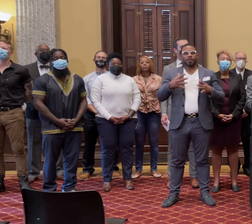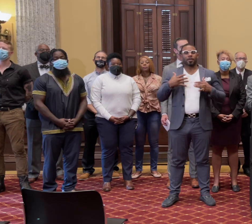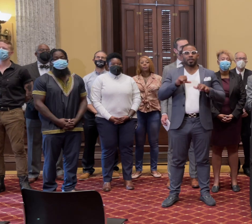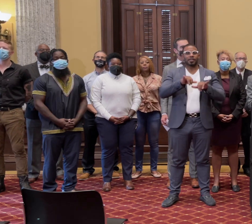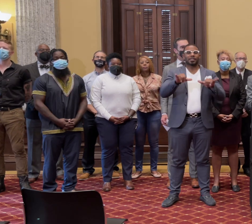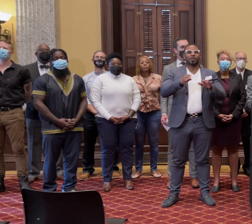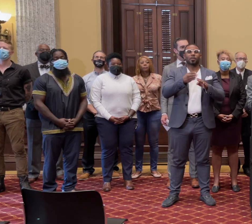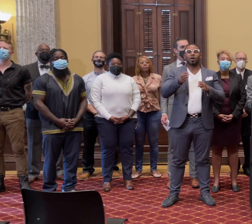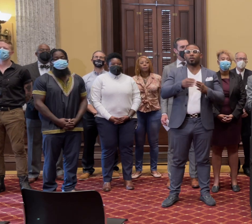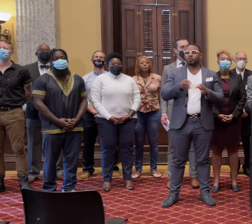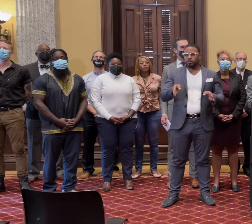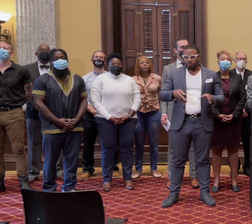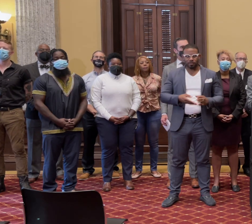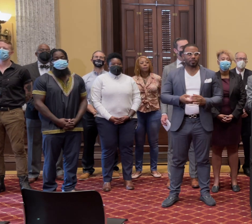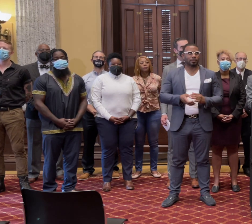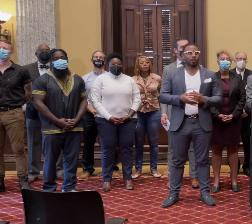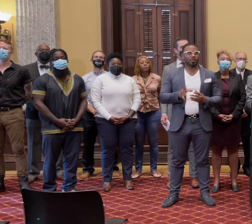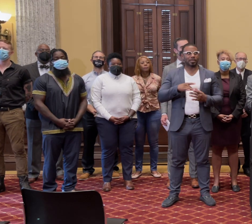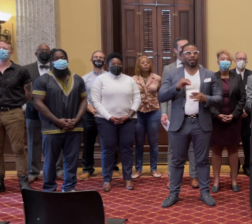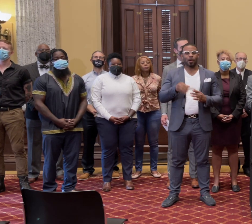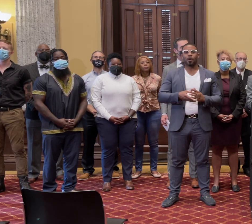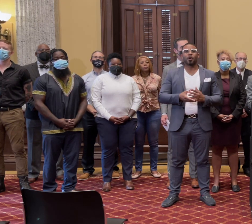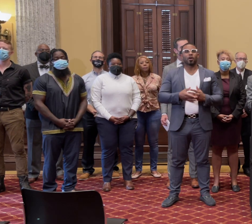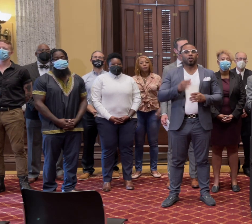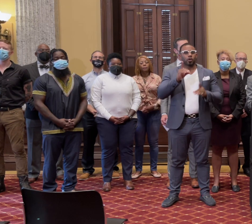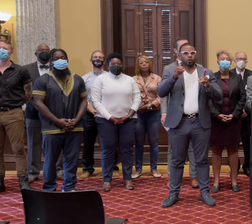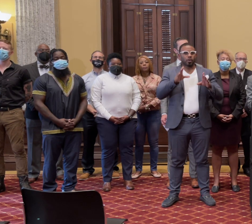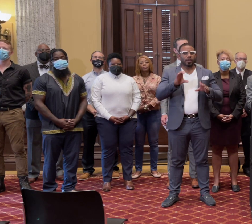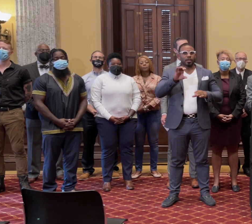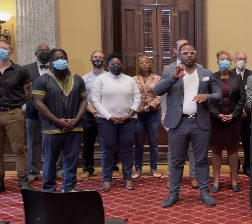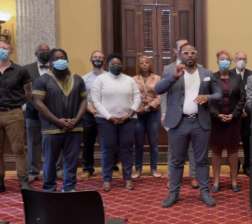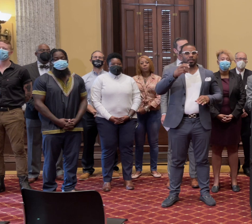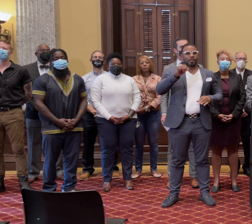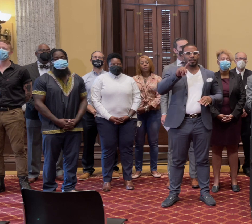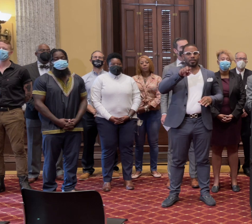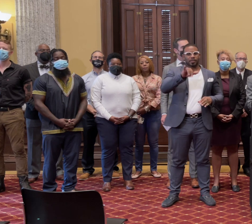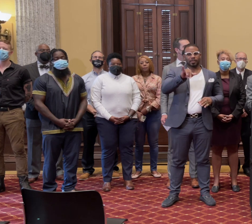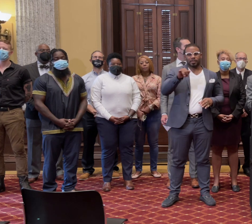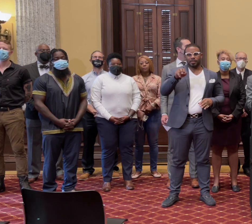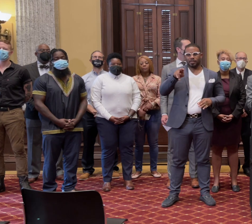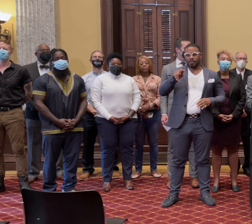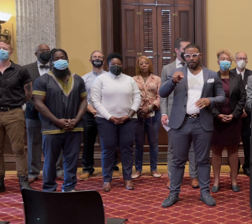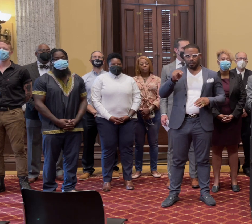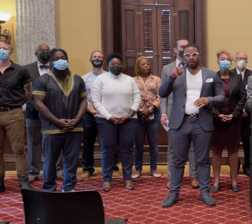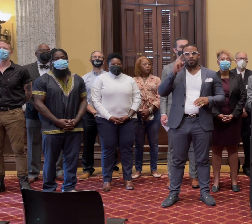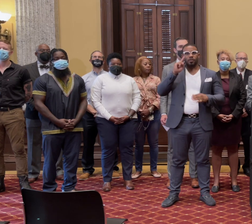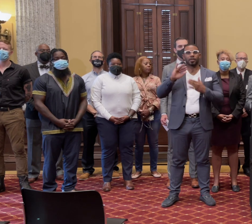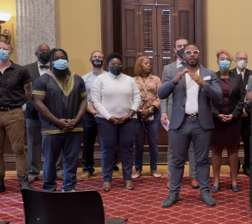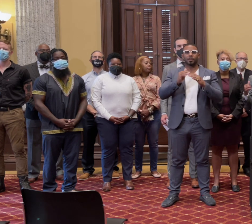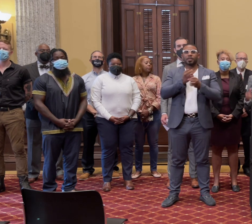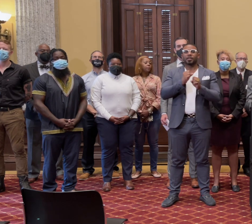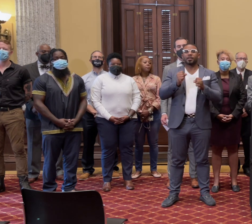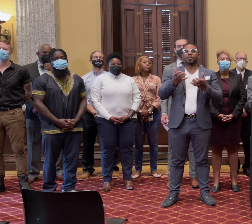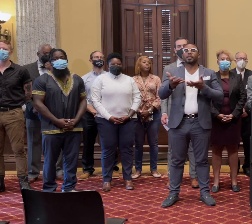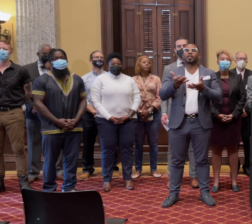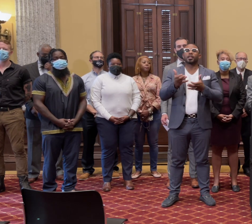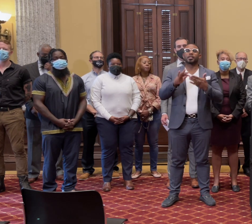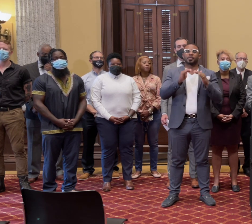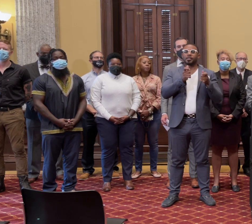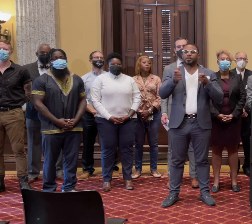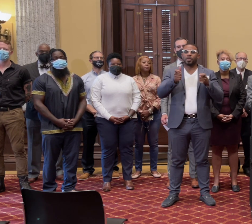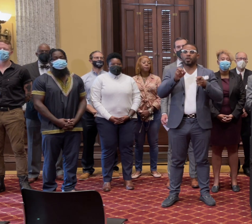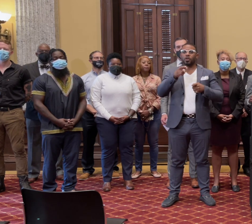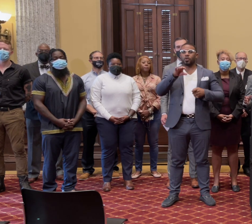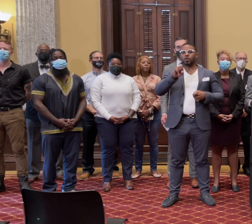System Baltimore. I almost said the old name. Director Shantae Jackson of the Mayor's Office of Neighborhood Safety and Engagement. Our City Administrator